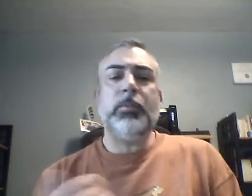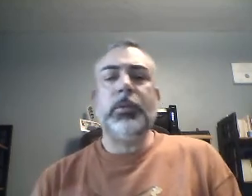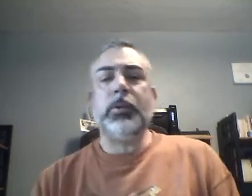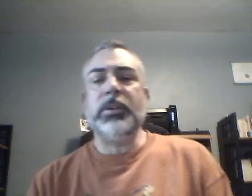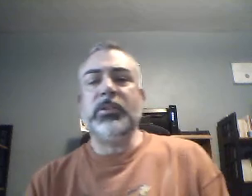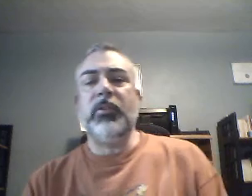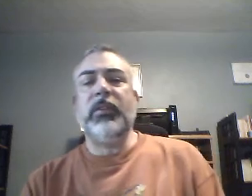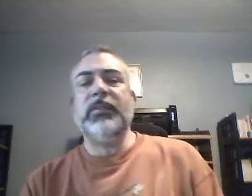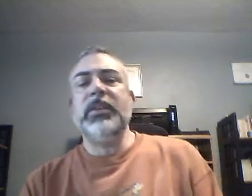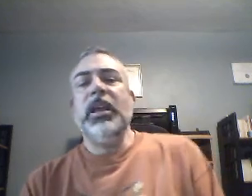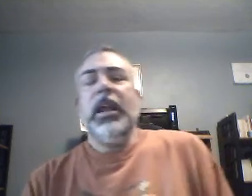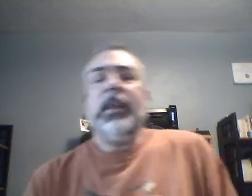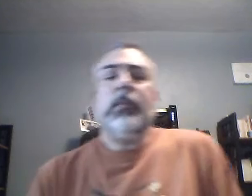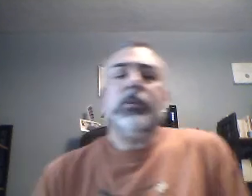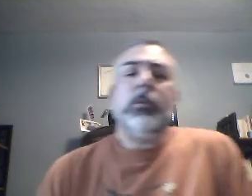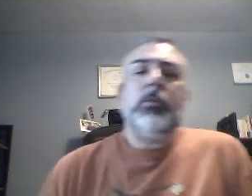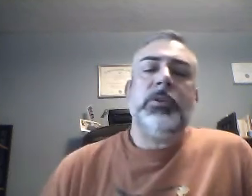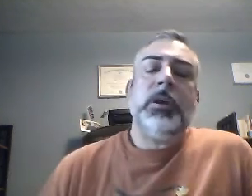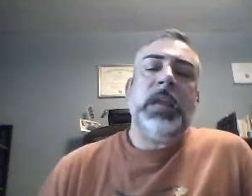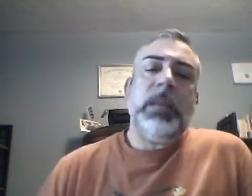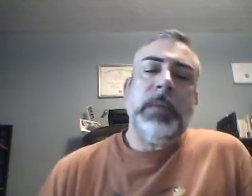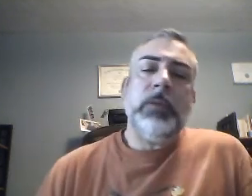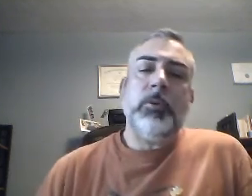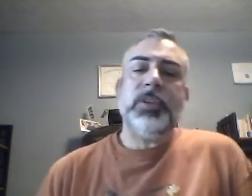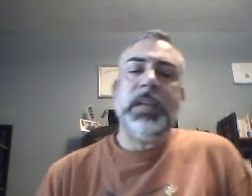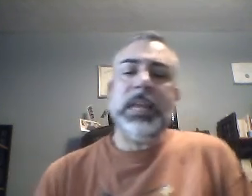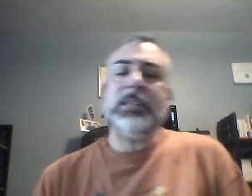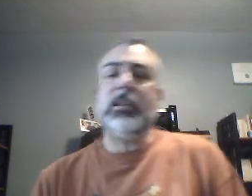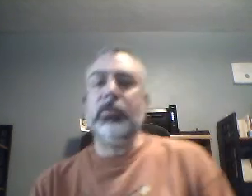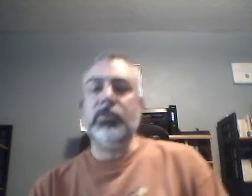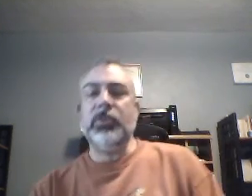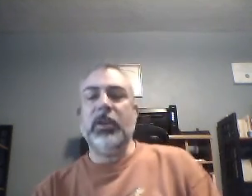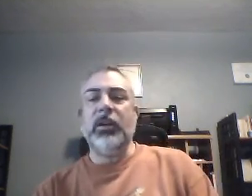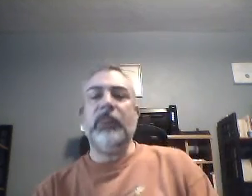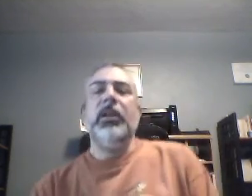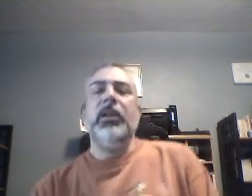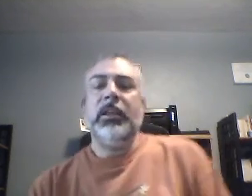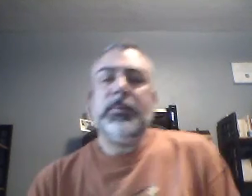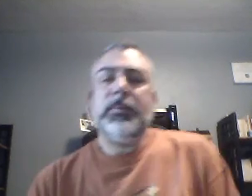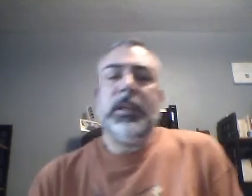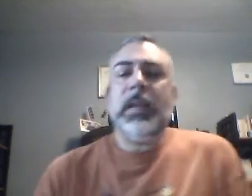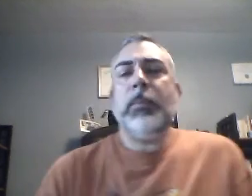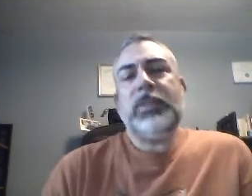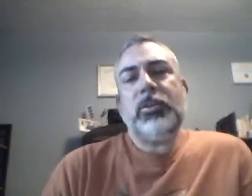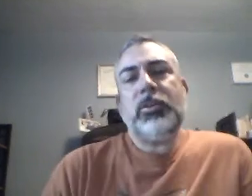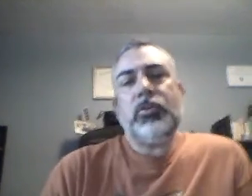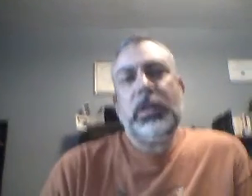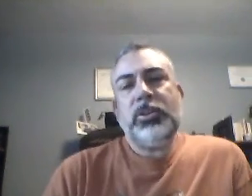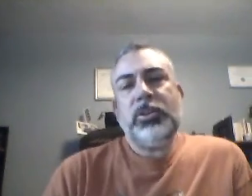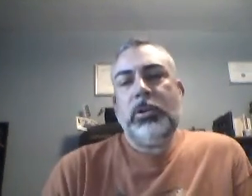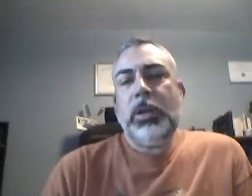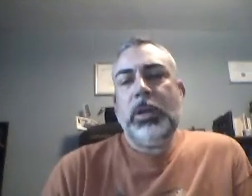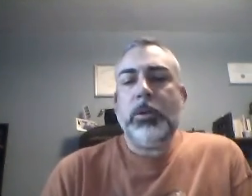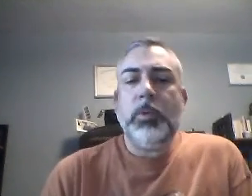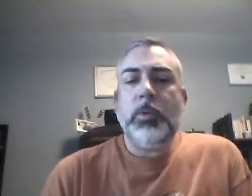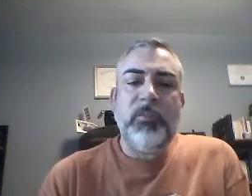political conservatives, and there was a campaign launched against inclusion of lesbian, gay, bisexual, transgender, and queer